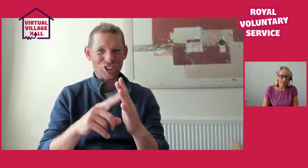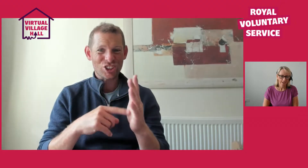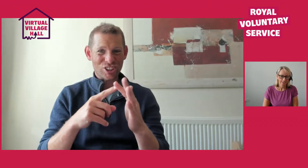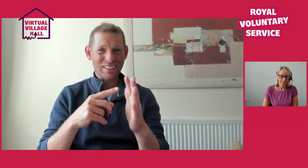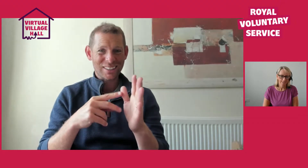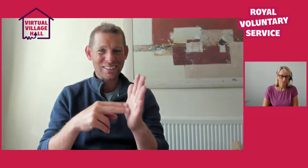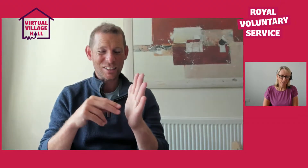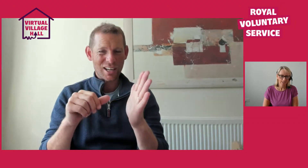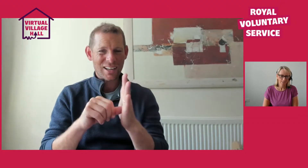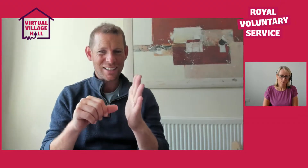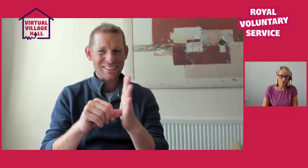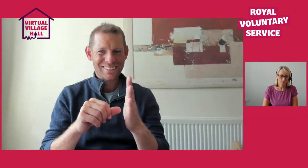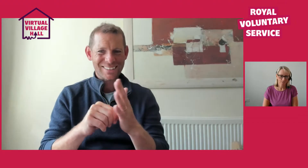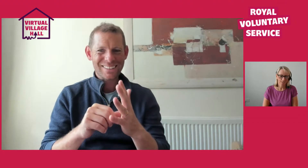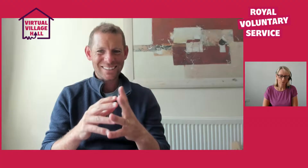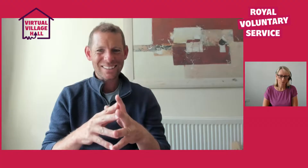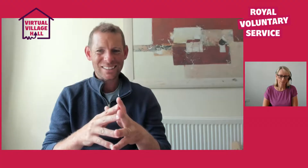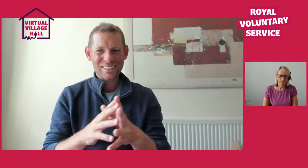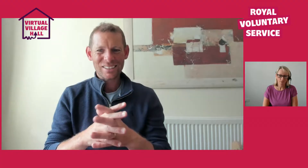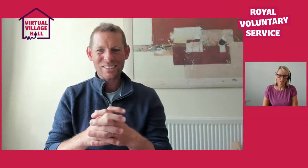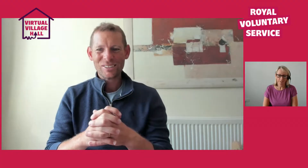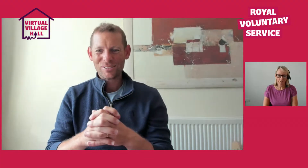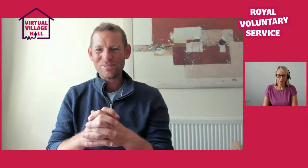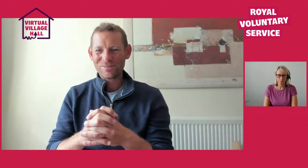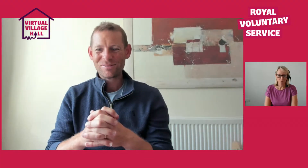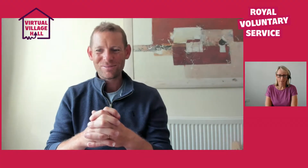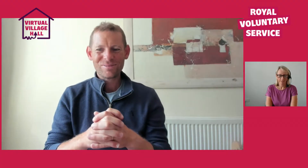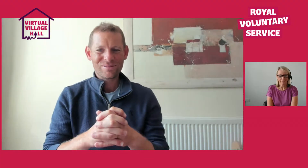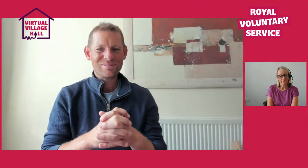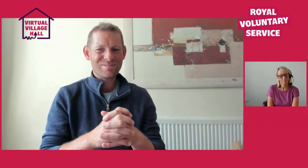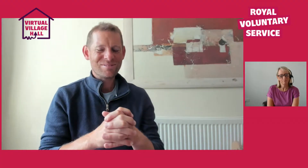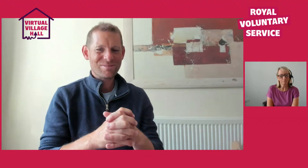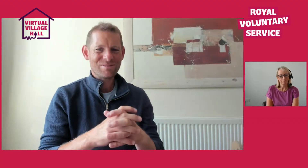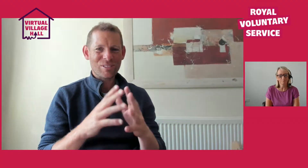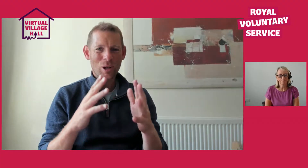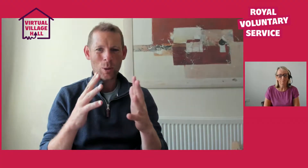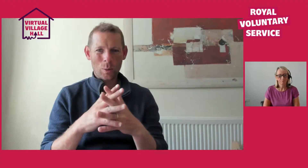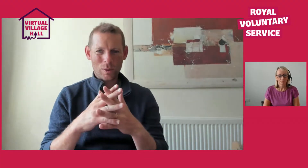Week, yeah, it is, Jean. It's hard. I know it's hard to get to grips with that.